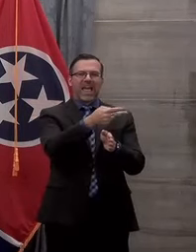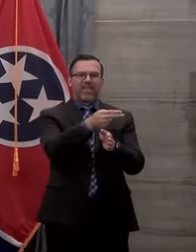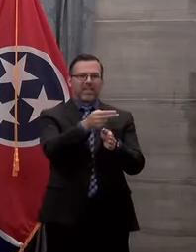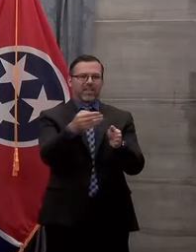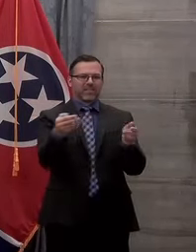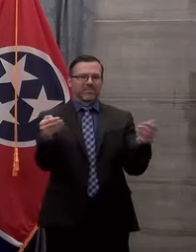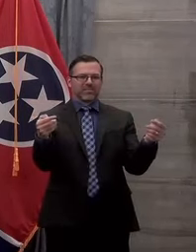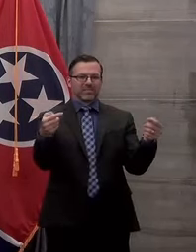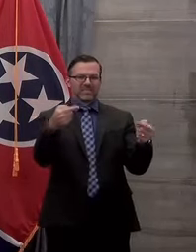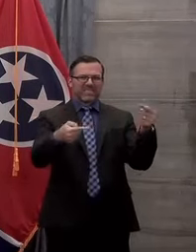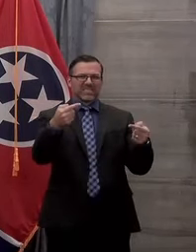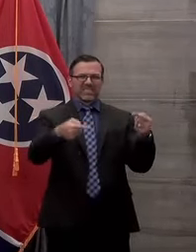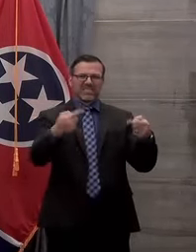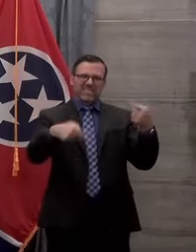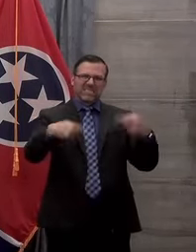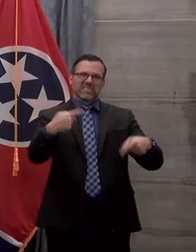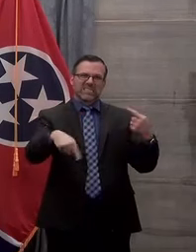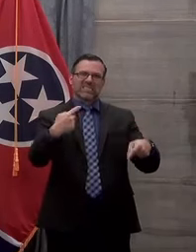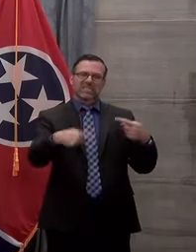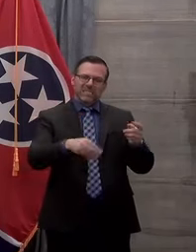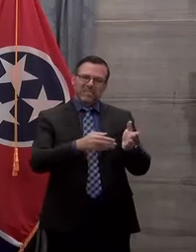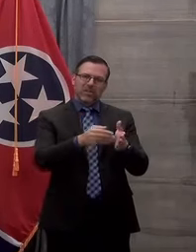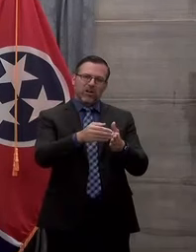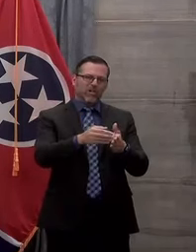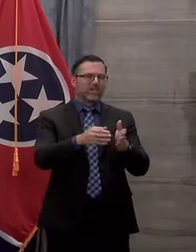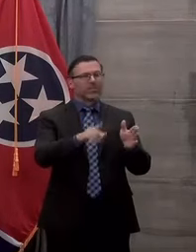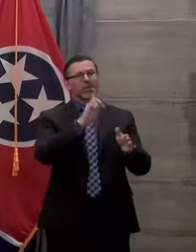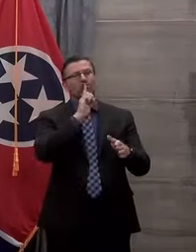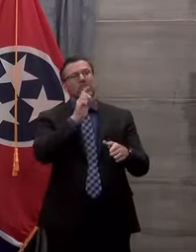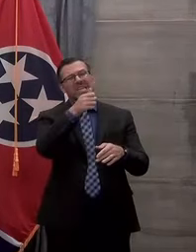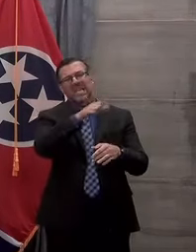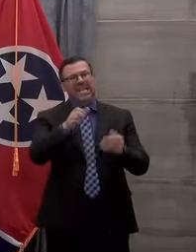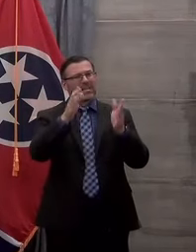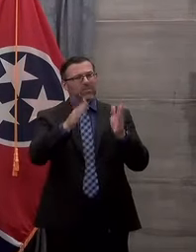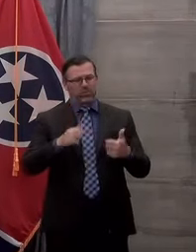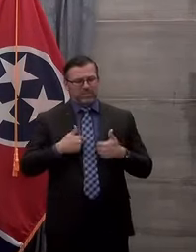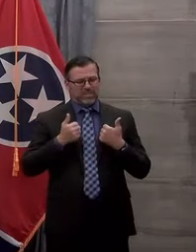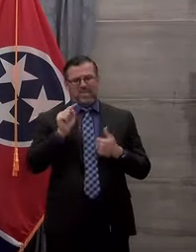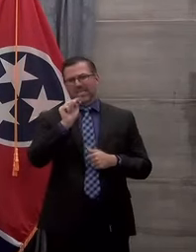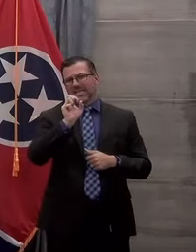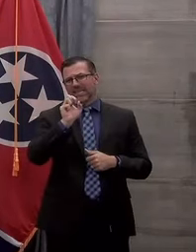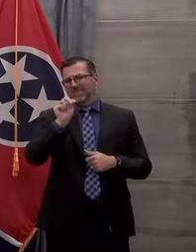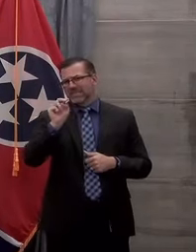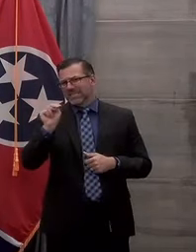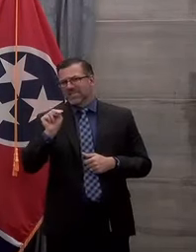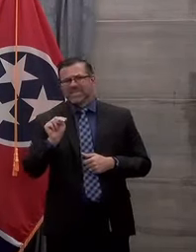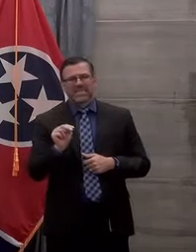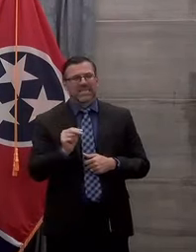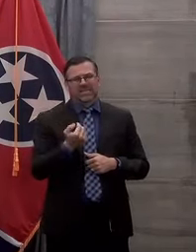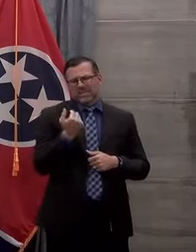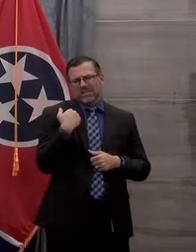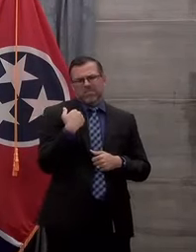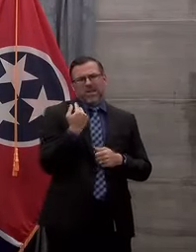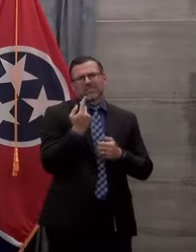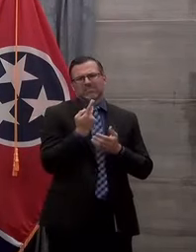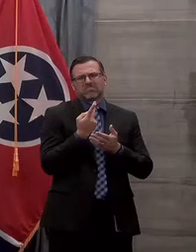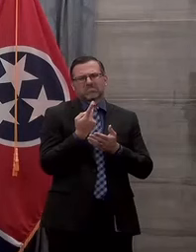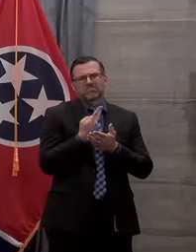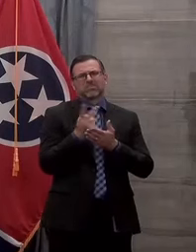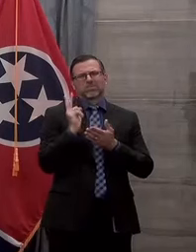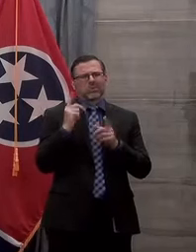any Tennessean, and I think it's been especially made aware, even in the last several weeks, that we